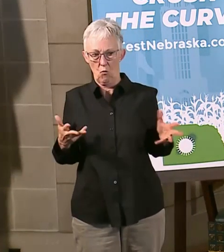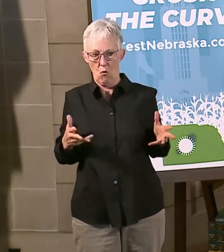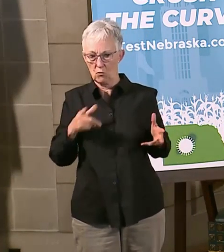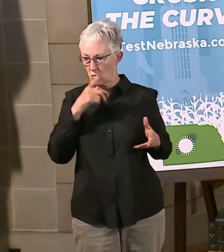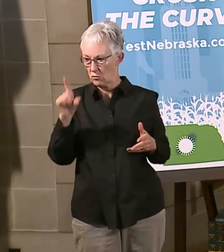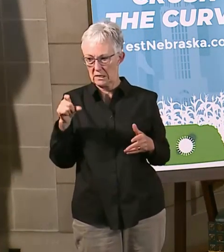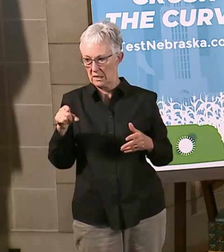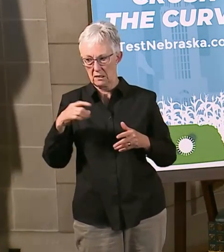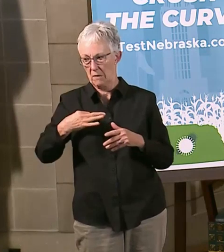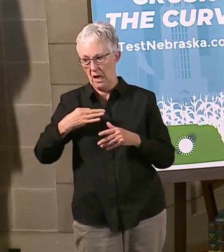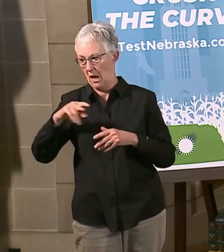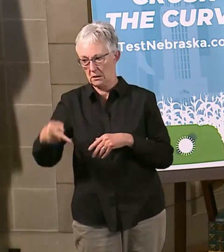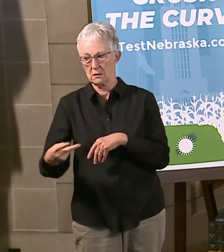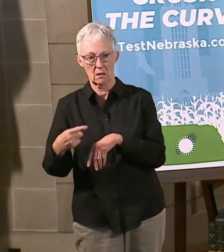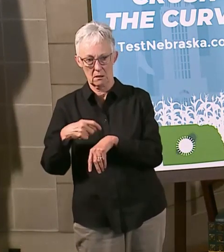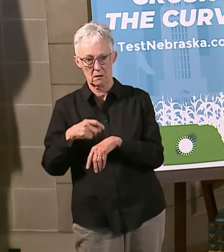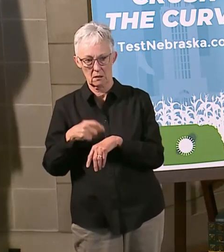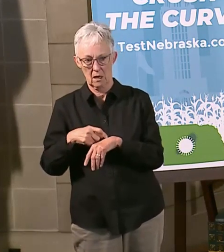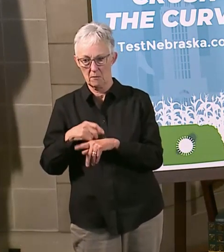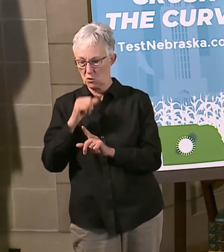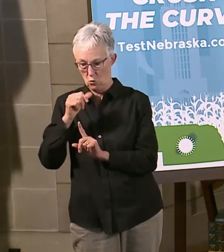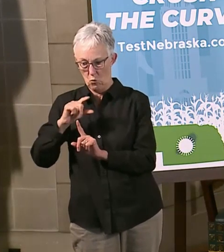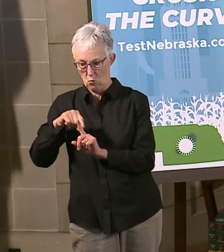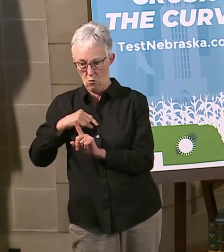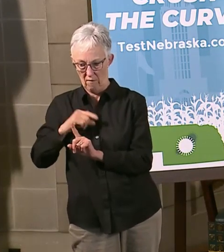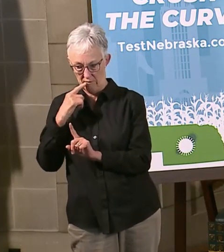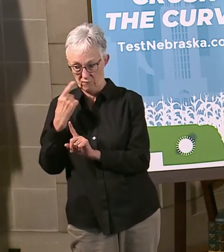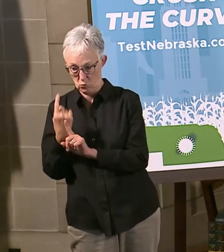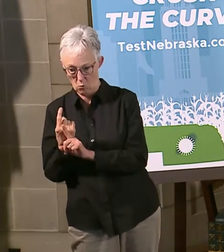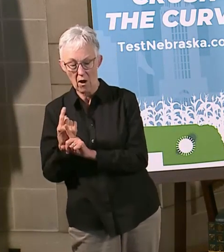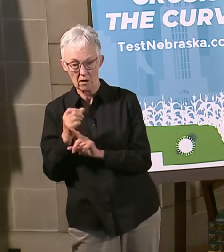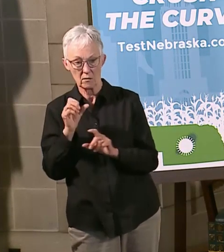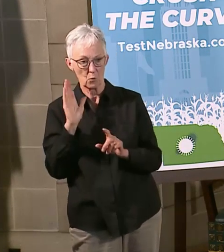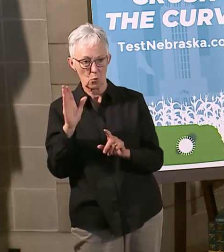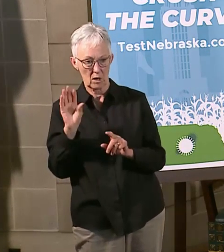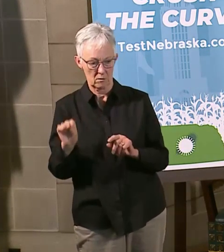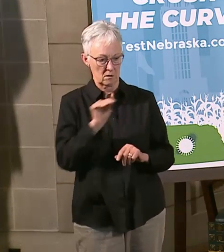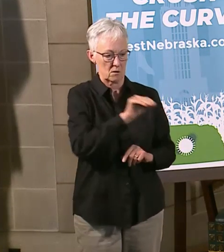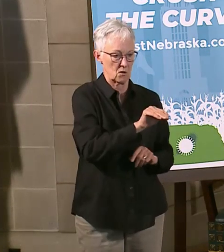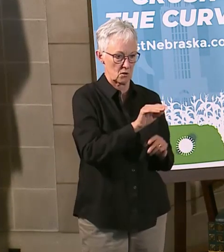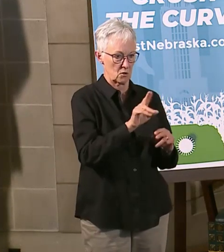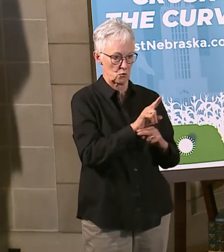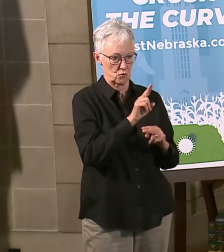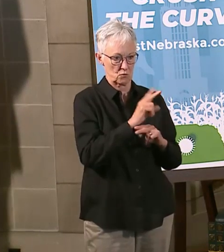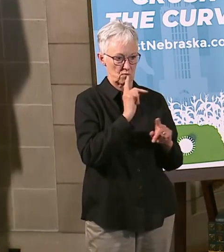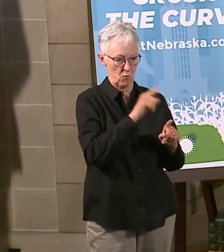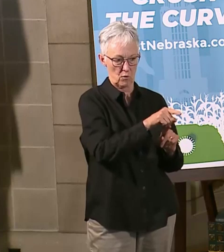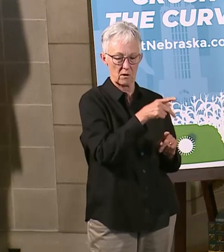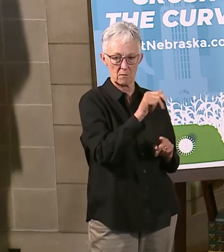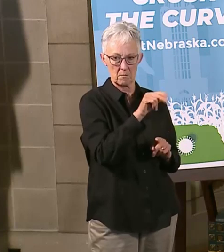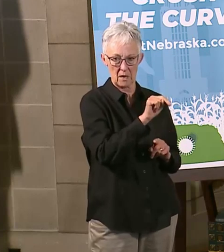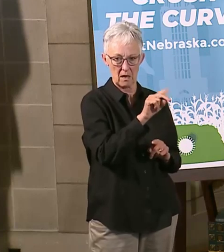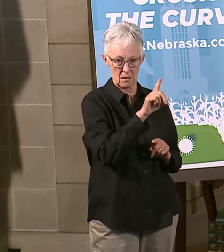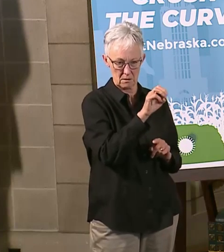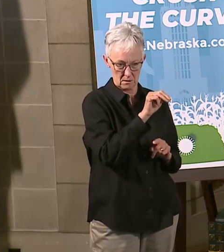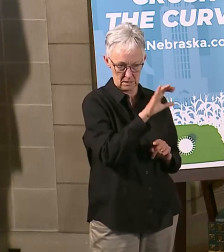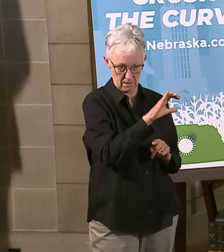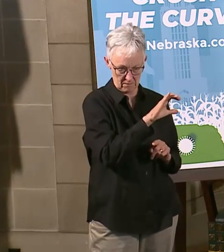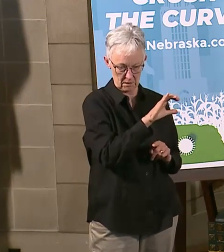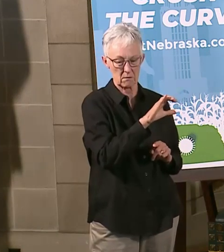and pick those up and get those processed. How long should someone expect to wait if they've submitted a claim 6 weeks ago? Again, that could be tied back